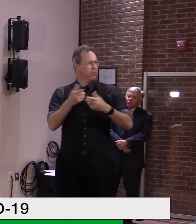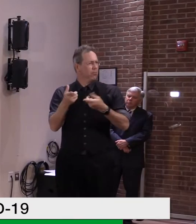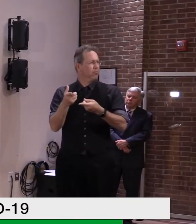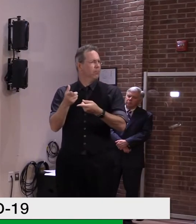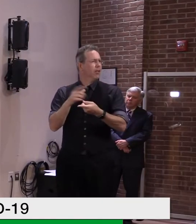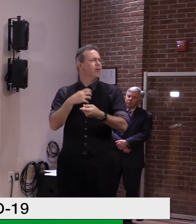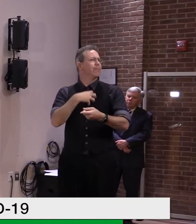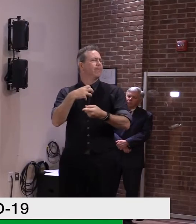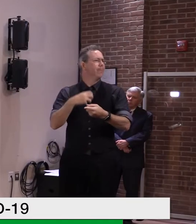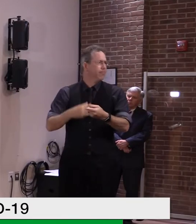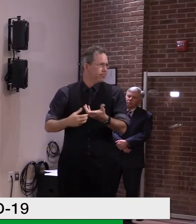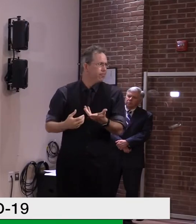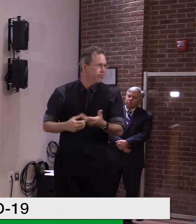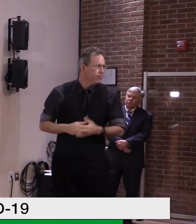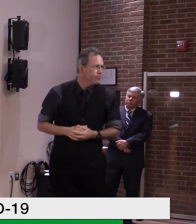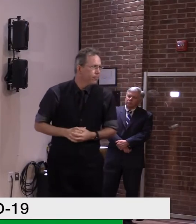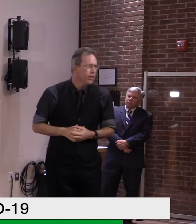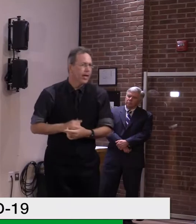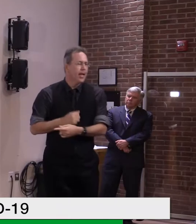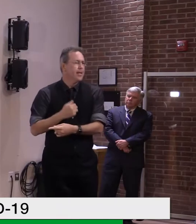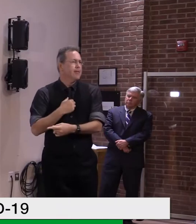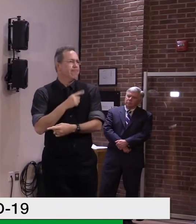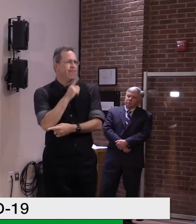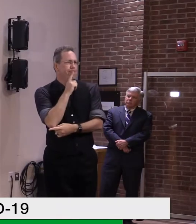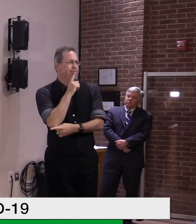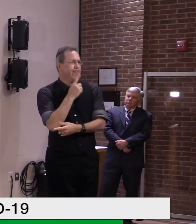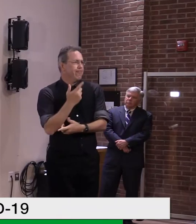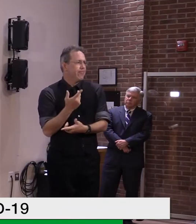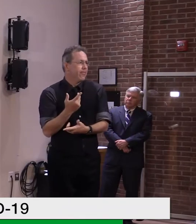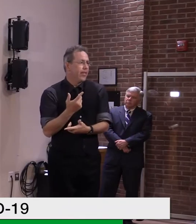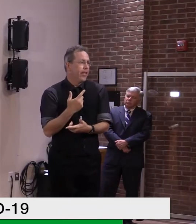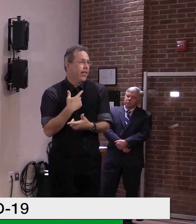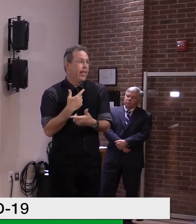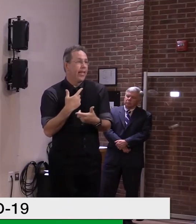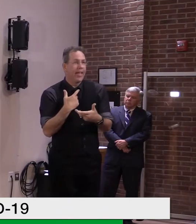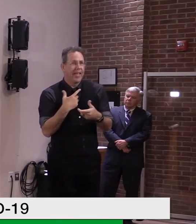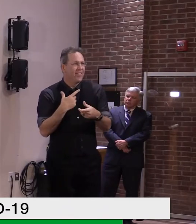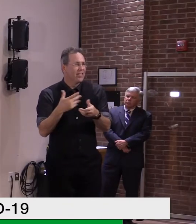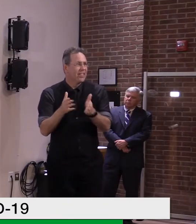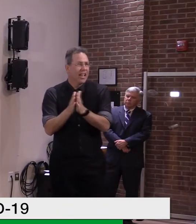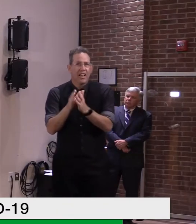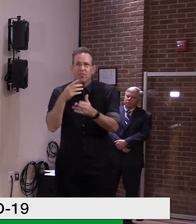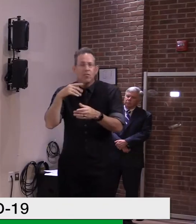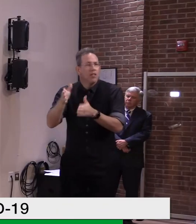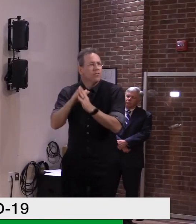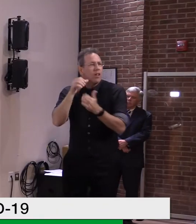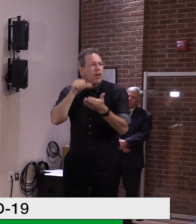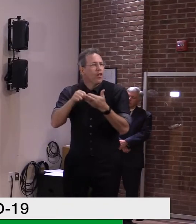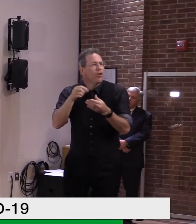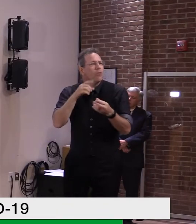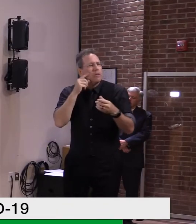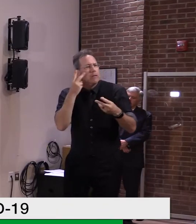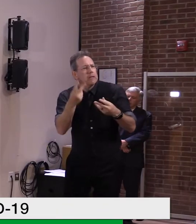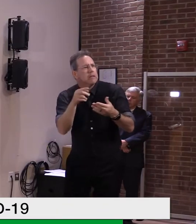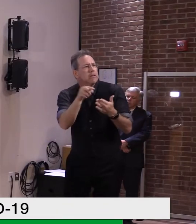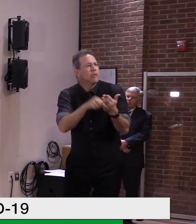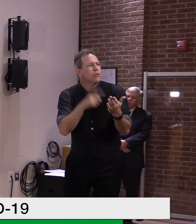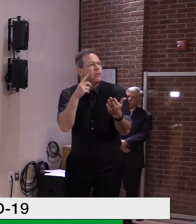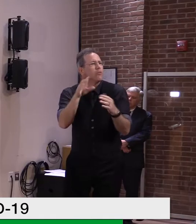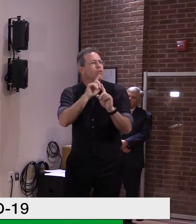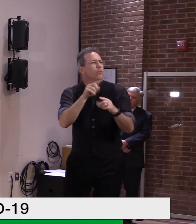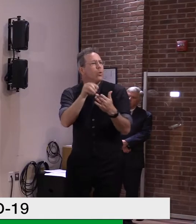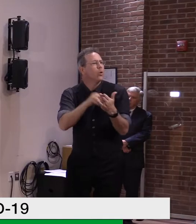Well, we've asked for the dismissal letter, and they still have been sort of stonewalling that. That was due some time